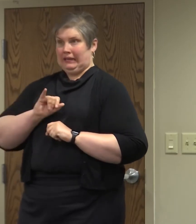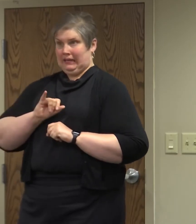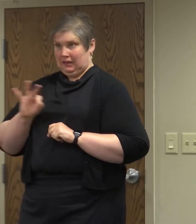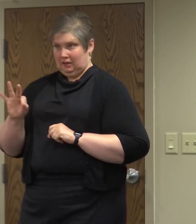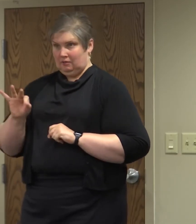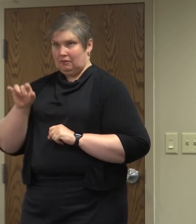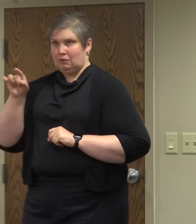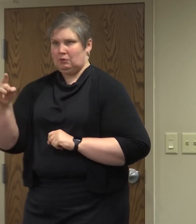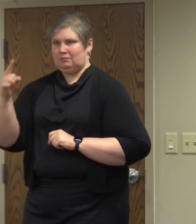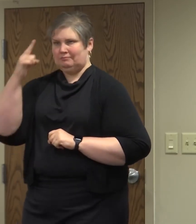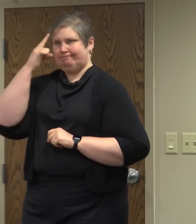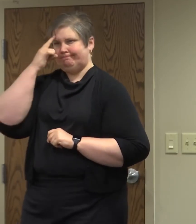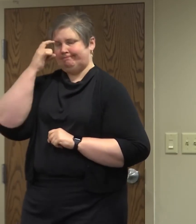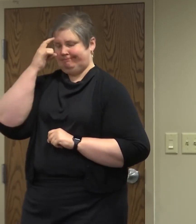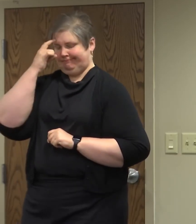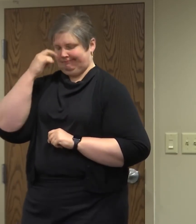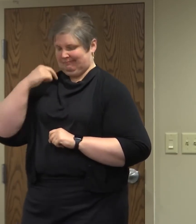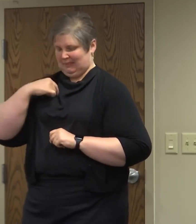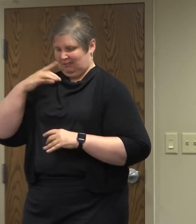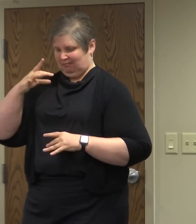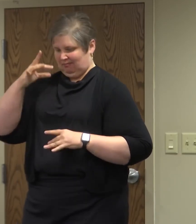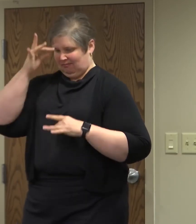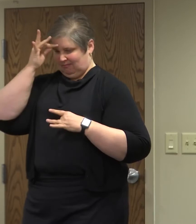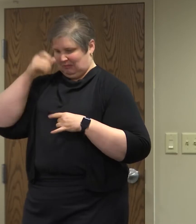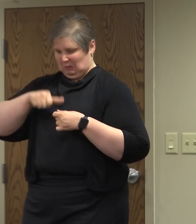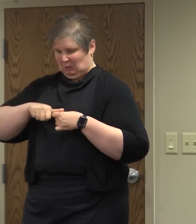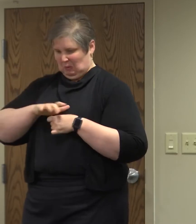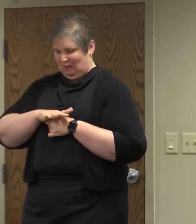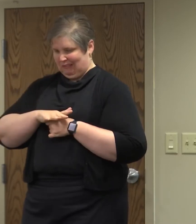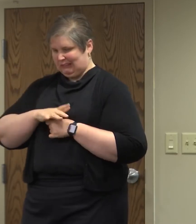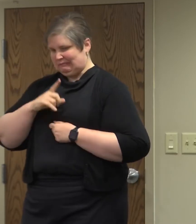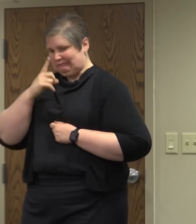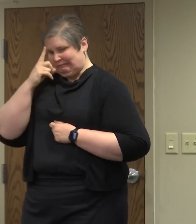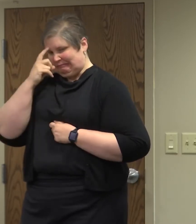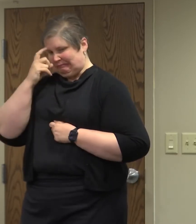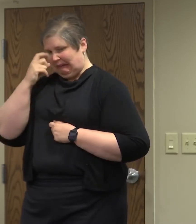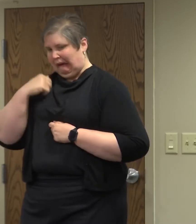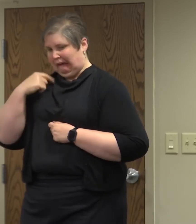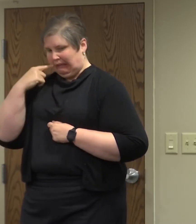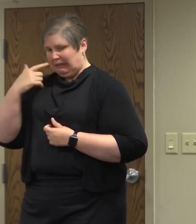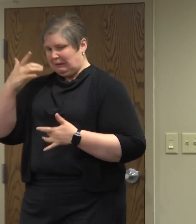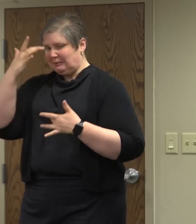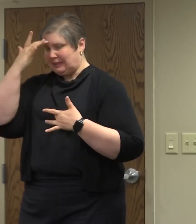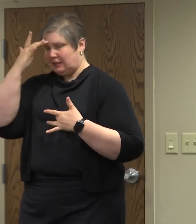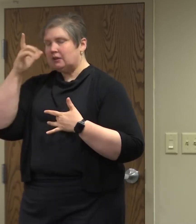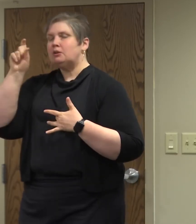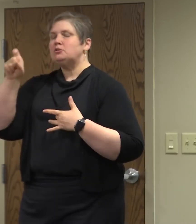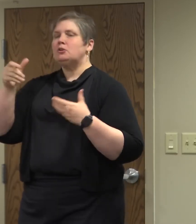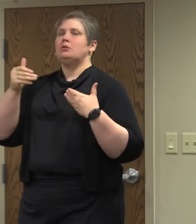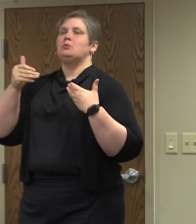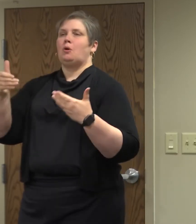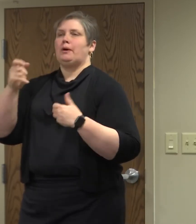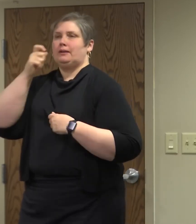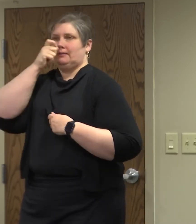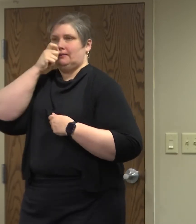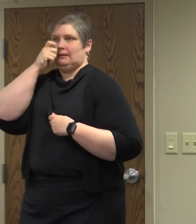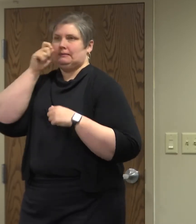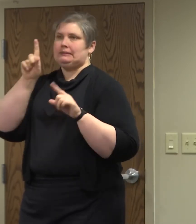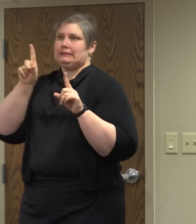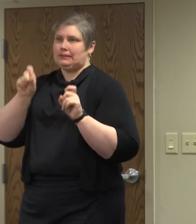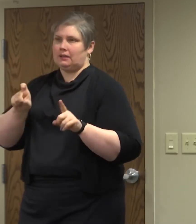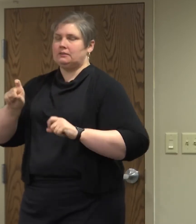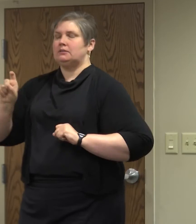Get tested, determine whether you have it. It allows you to chart the course of the disease even if you're being treated at home. And should